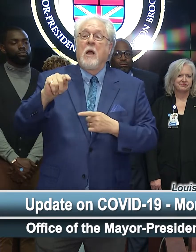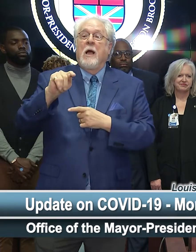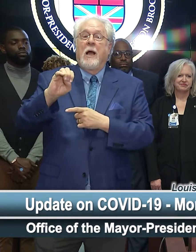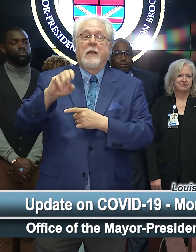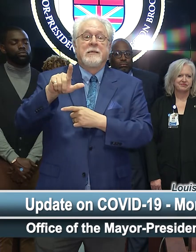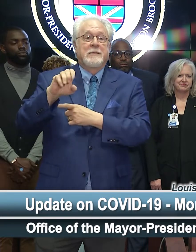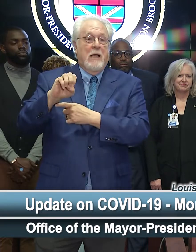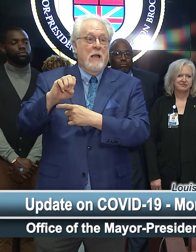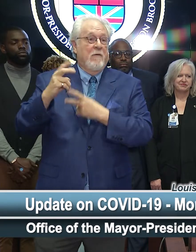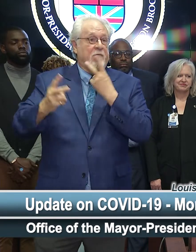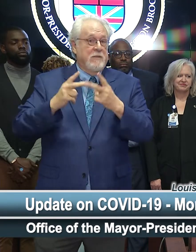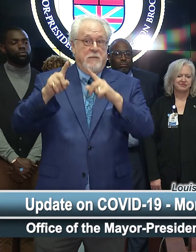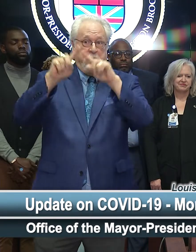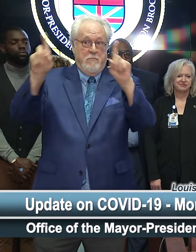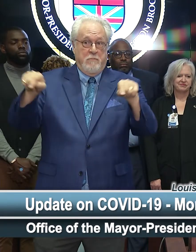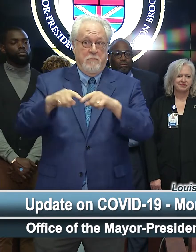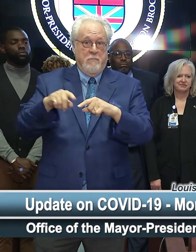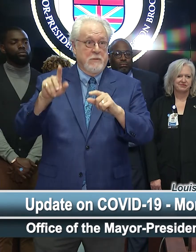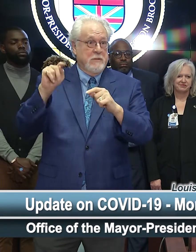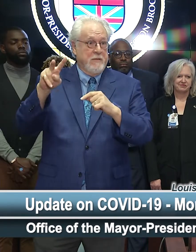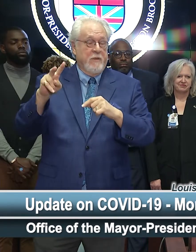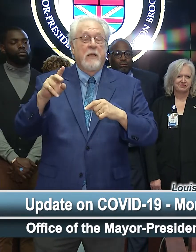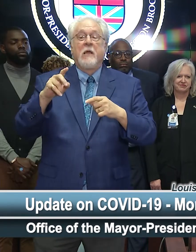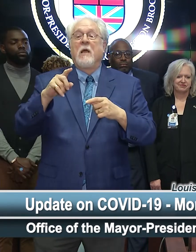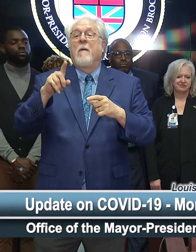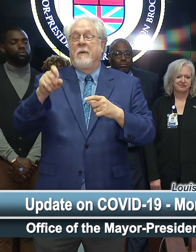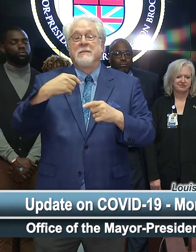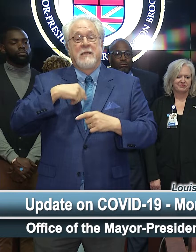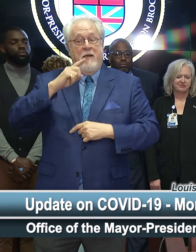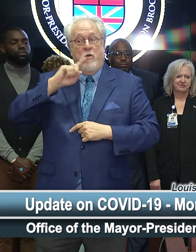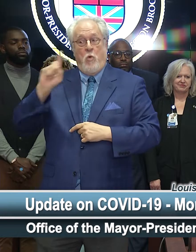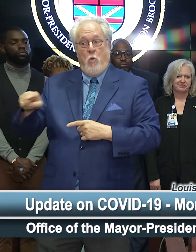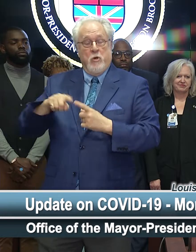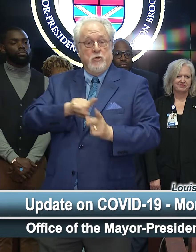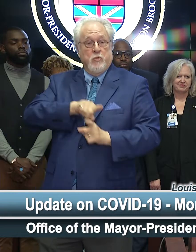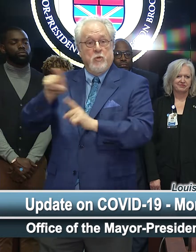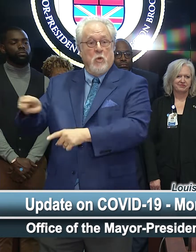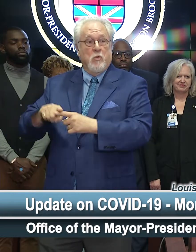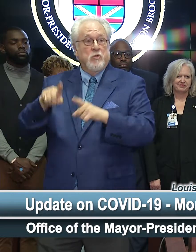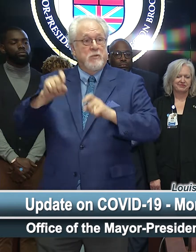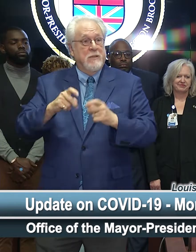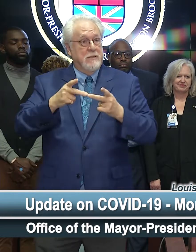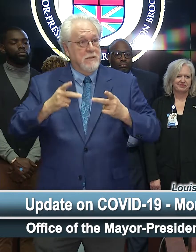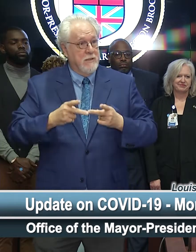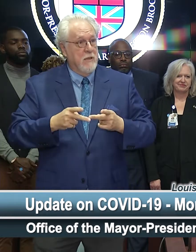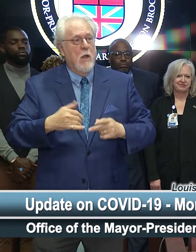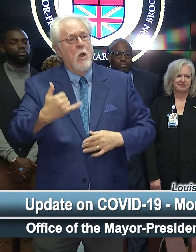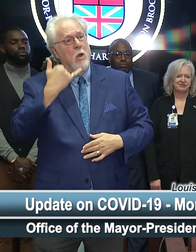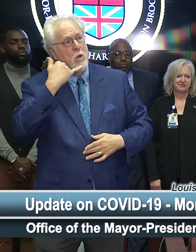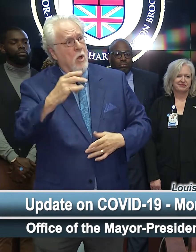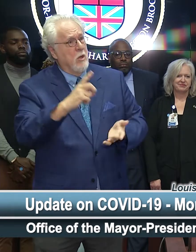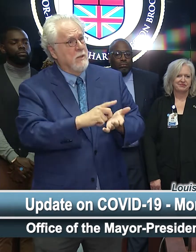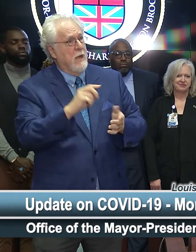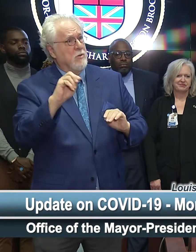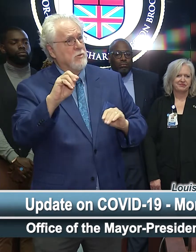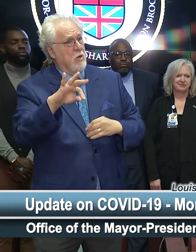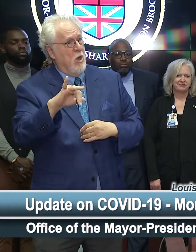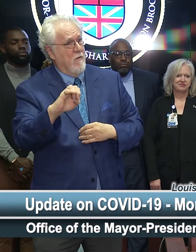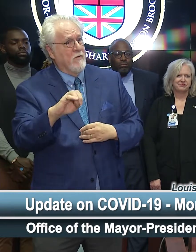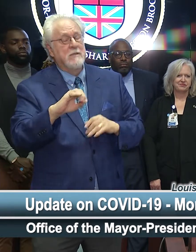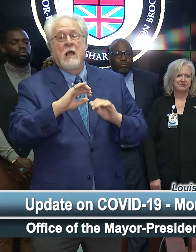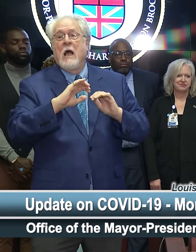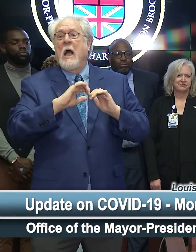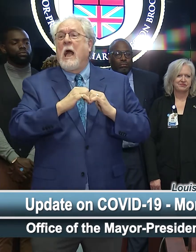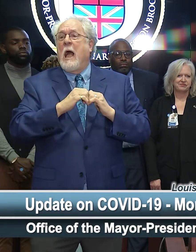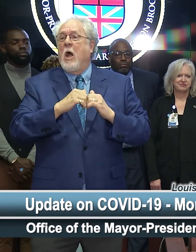or a visit with their provider. They have to have an order to come to the testing site. Call your doctor's office for instructions on how they